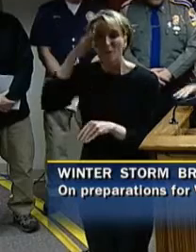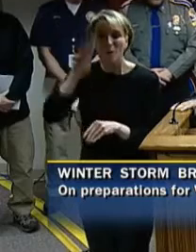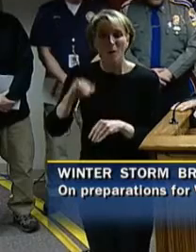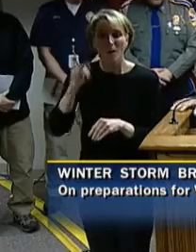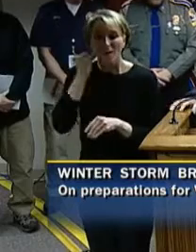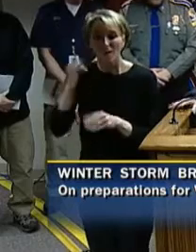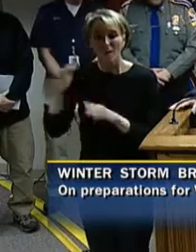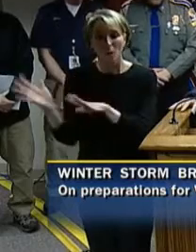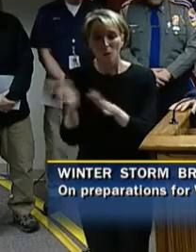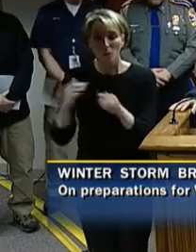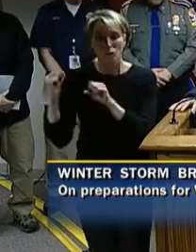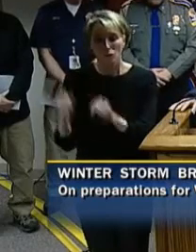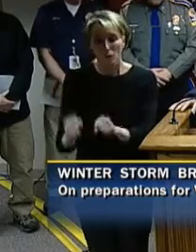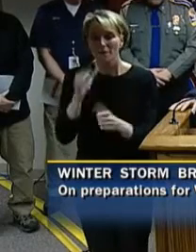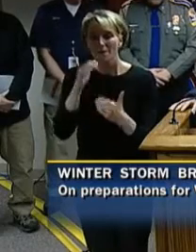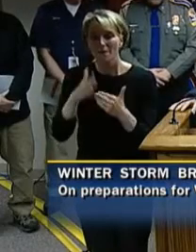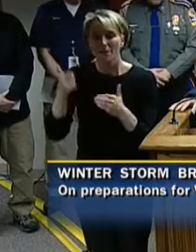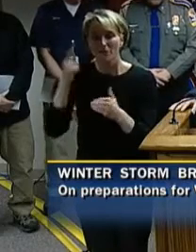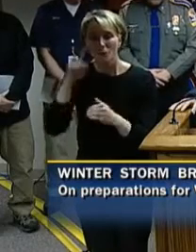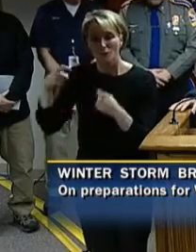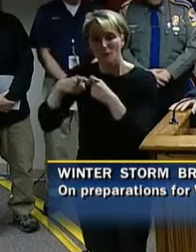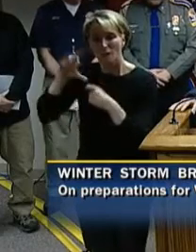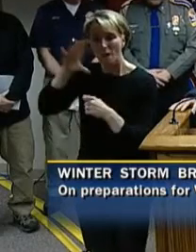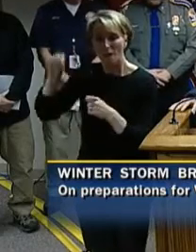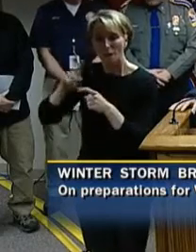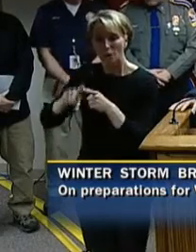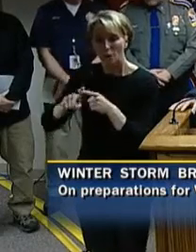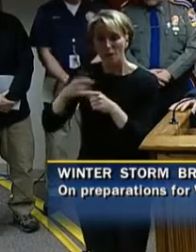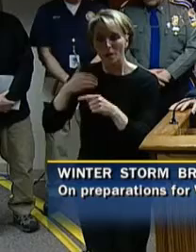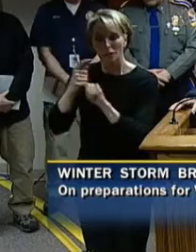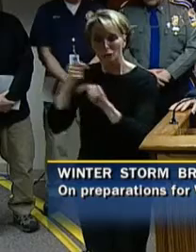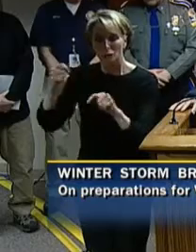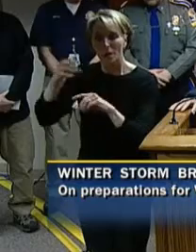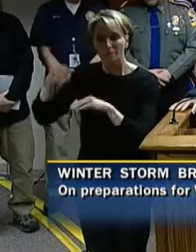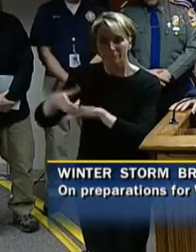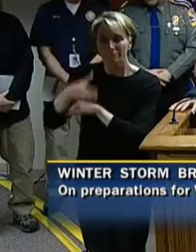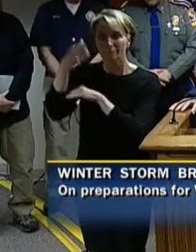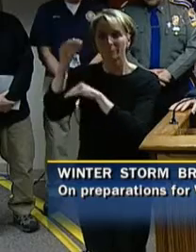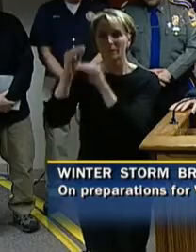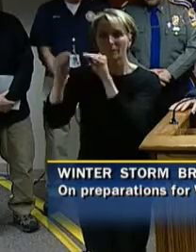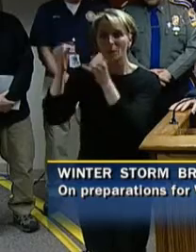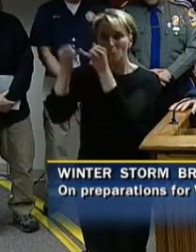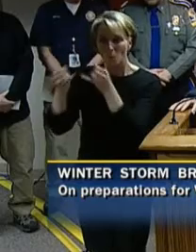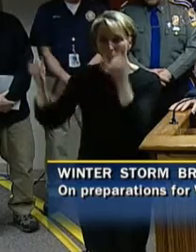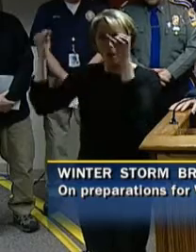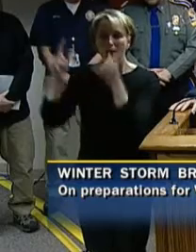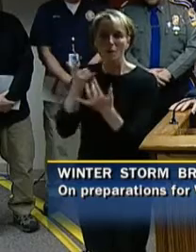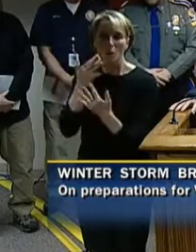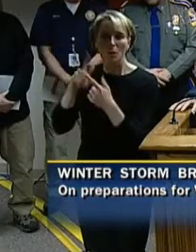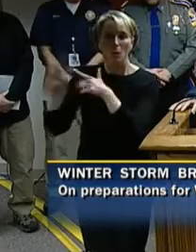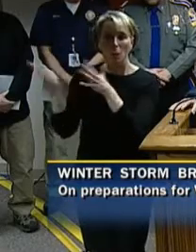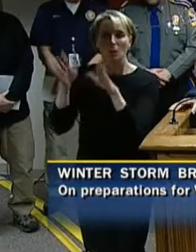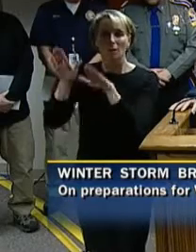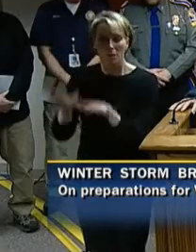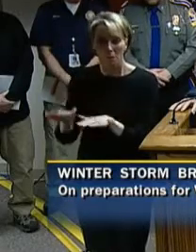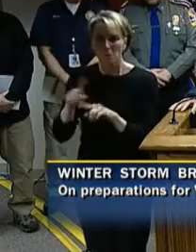bucket truck up there to do the repairs on a timely basis, but they are ready. They have extra crews ready to go.